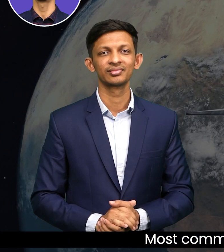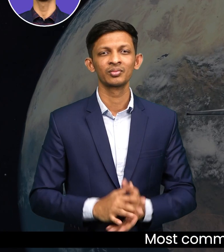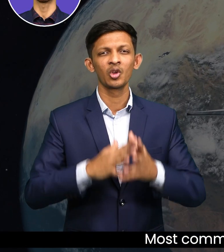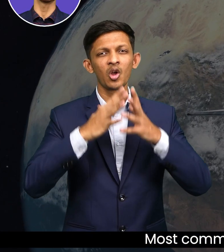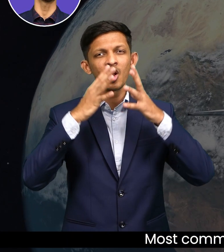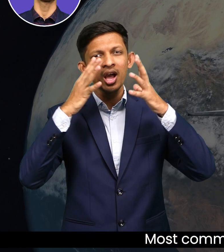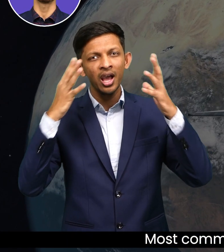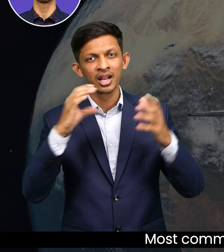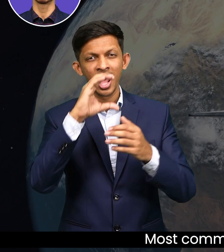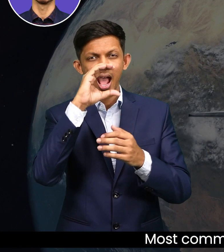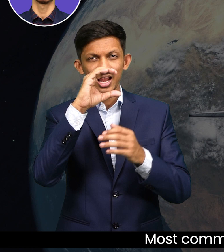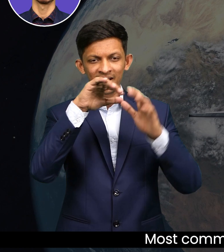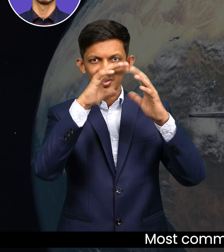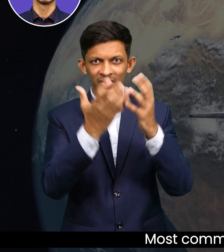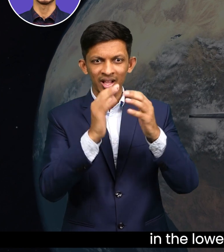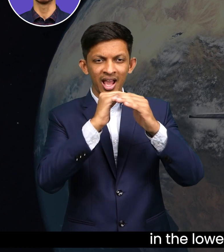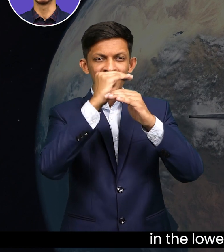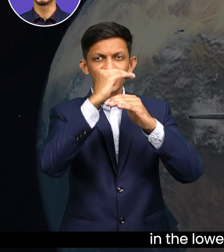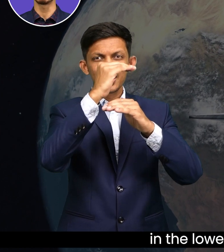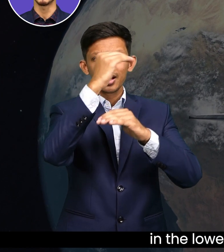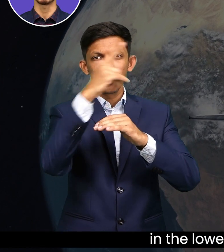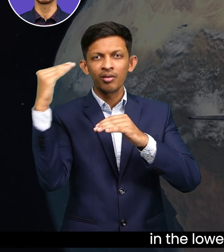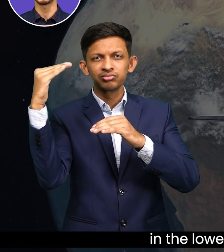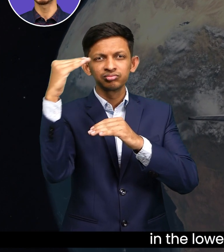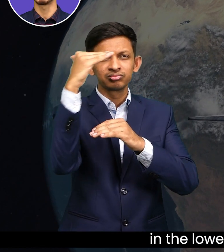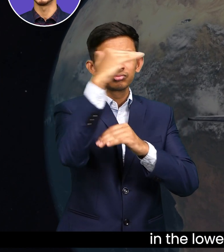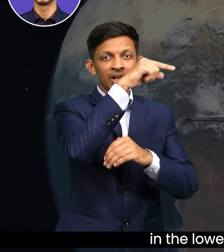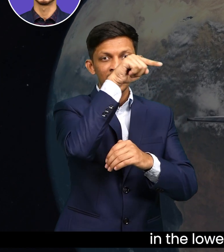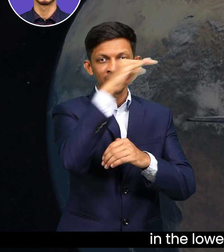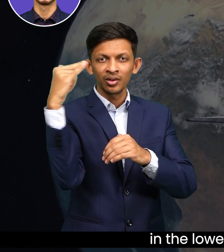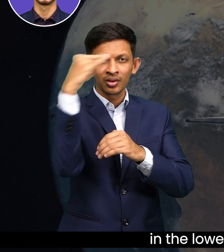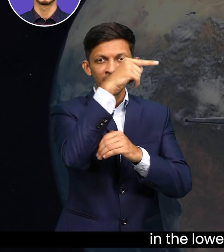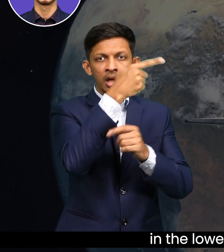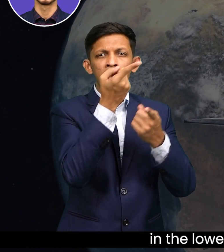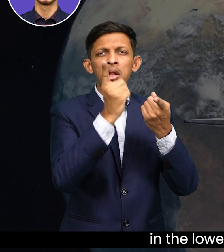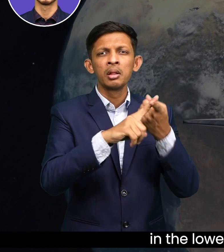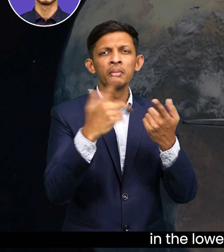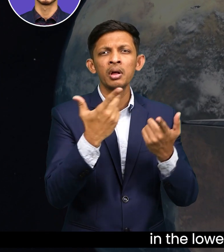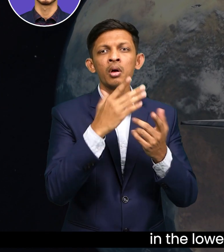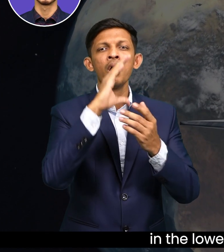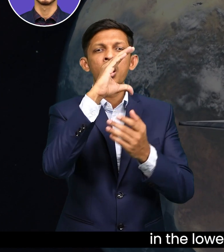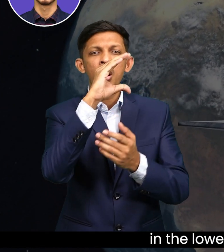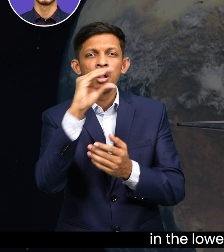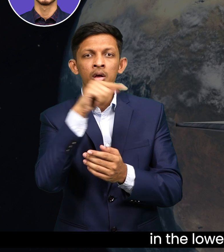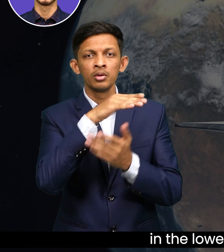Most commercial airline traffic occurs in the lower part of the stratosphere.